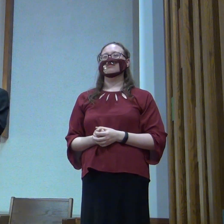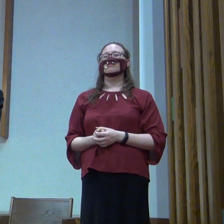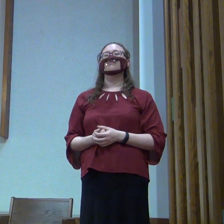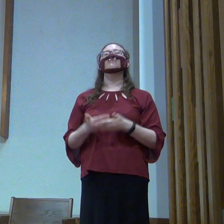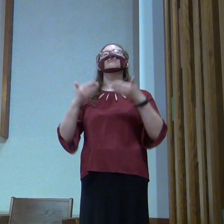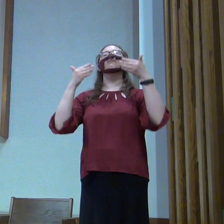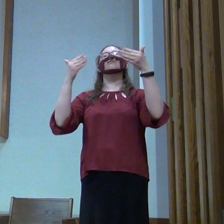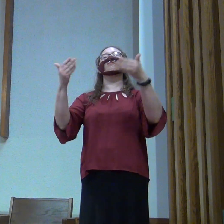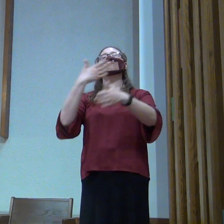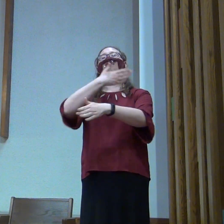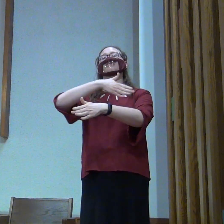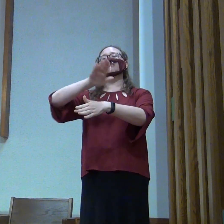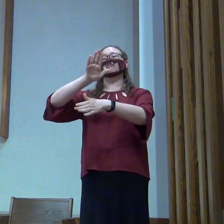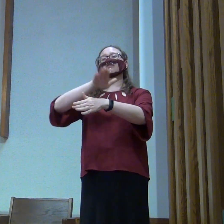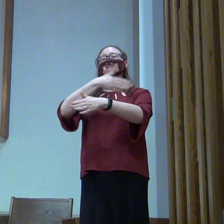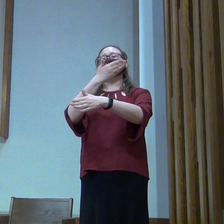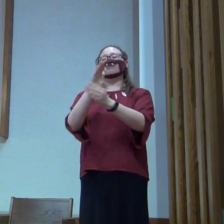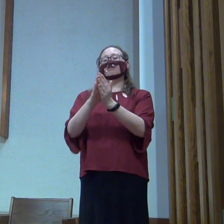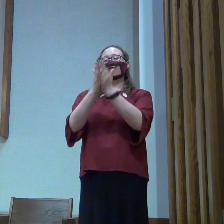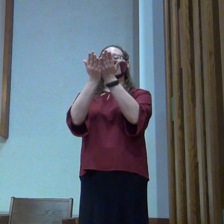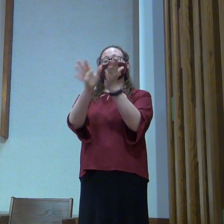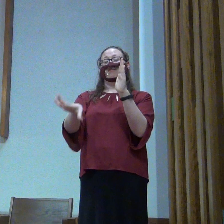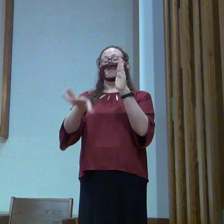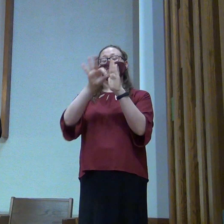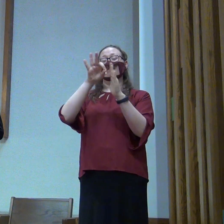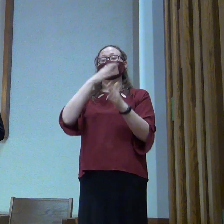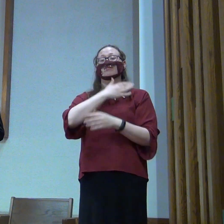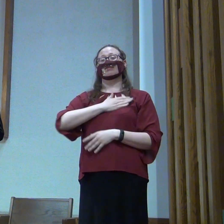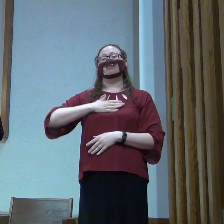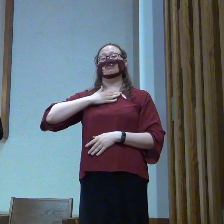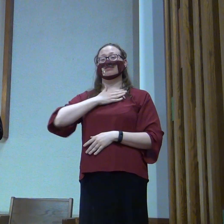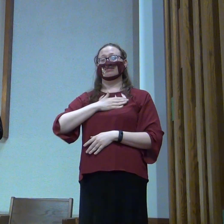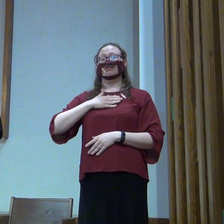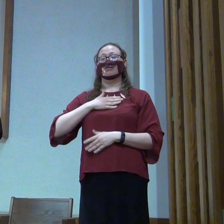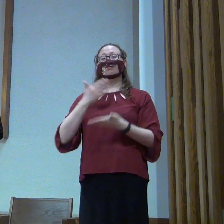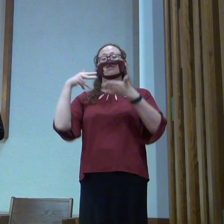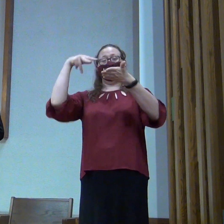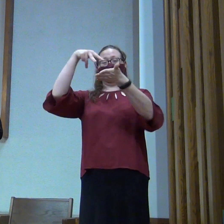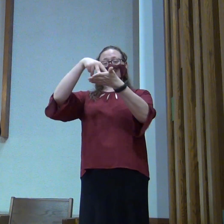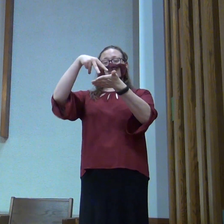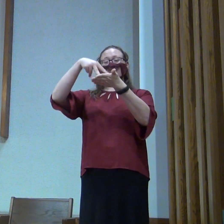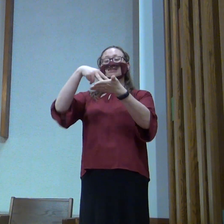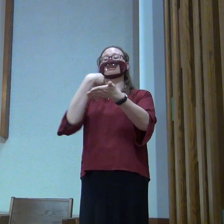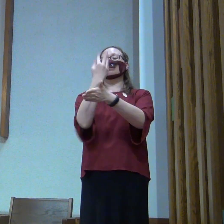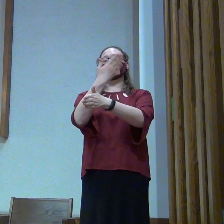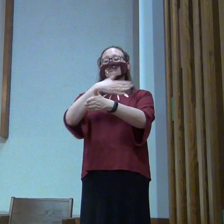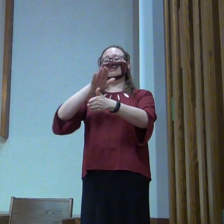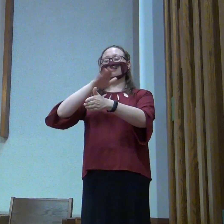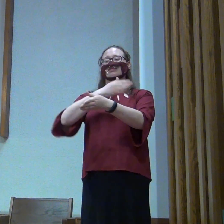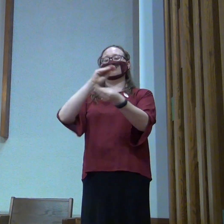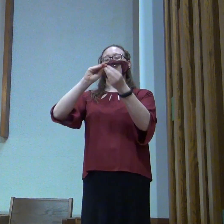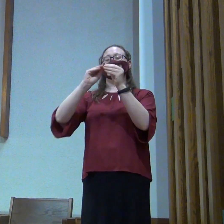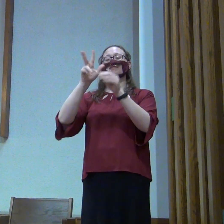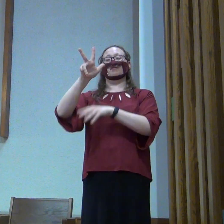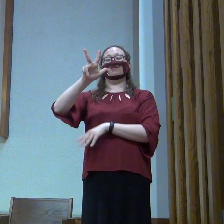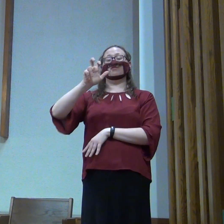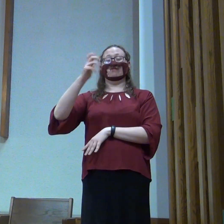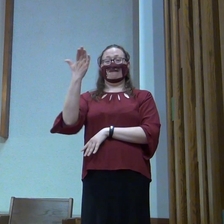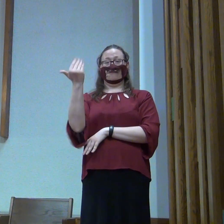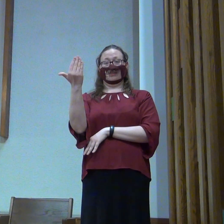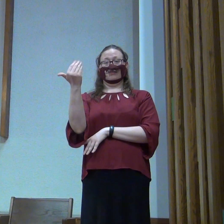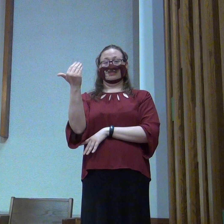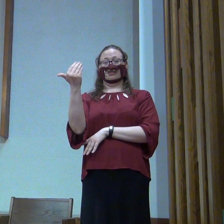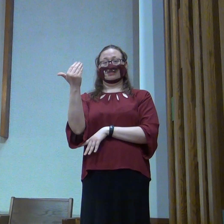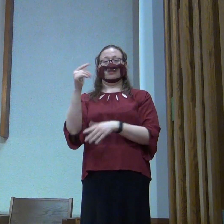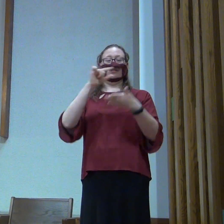Take your hymnal now, please. Let's stand and sing number 315, the first